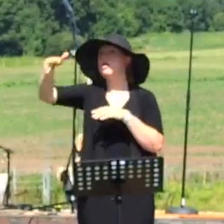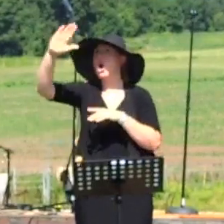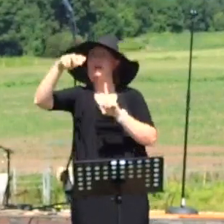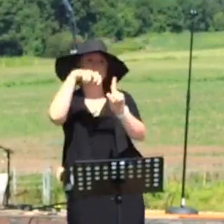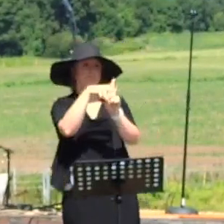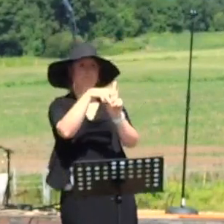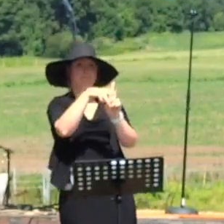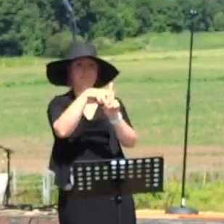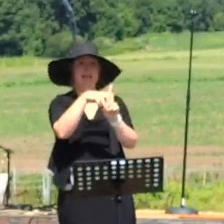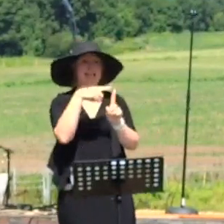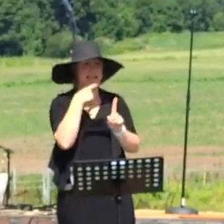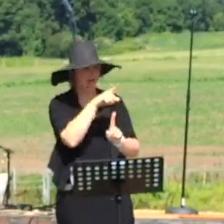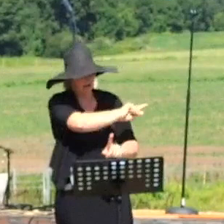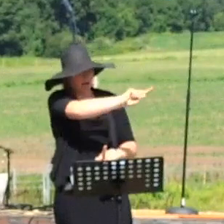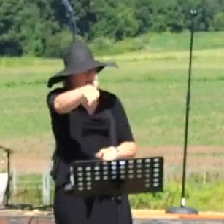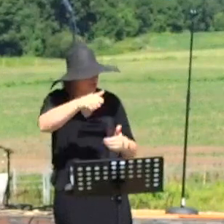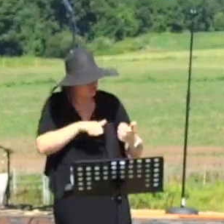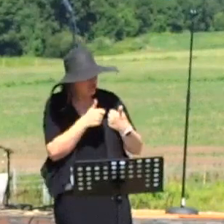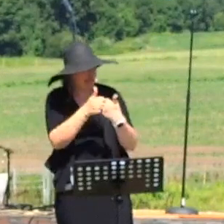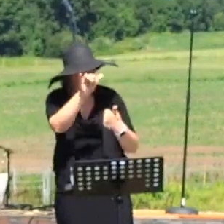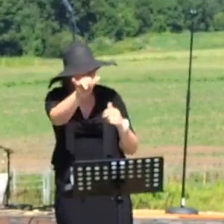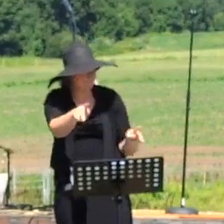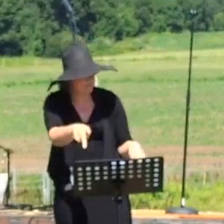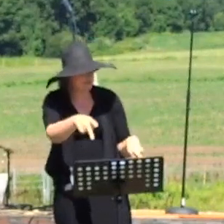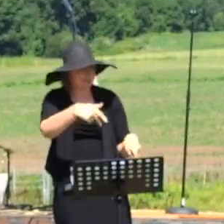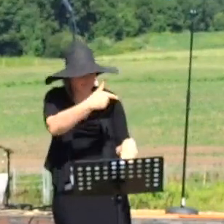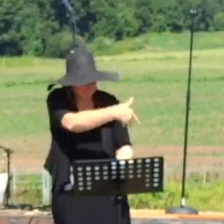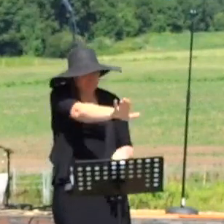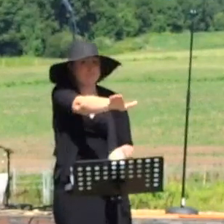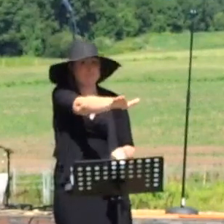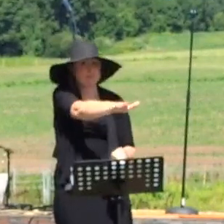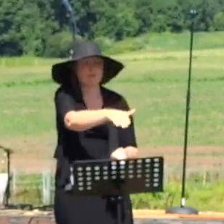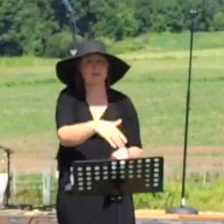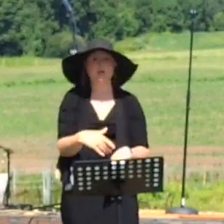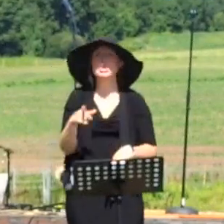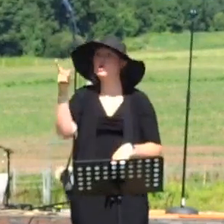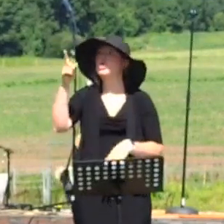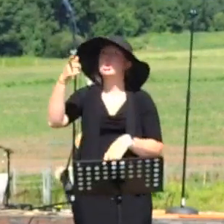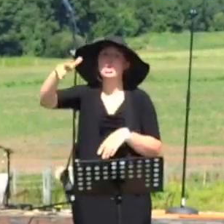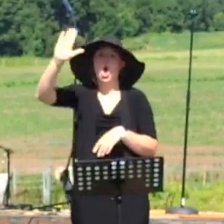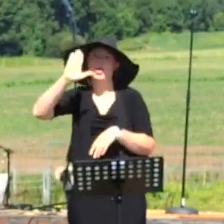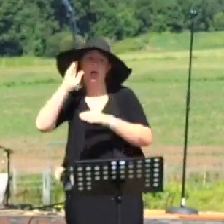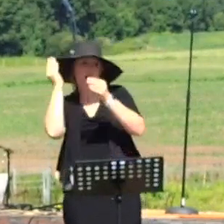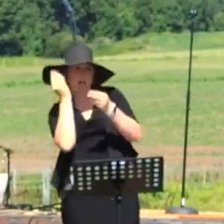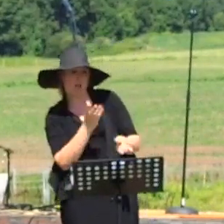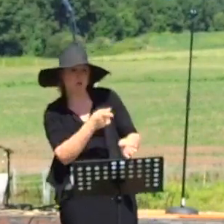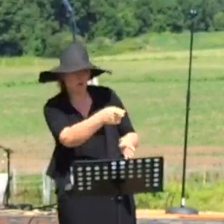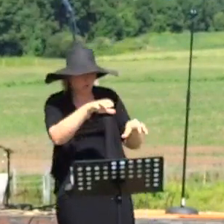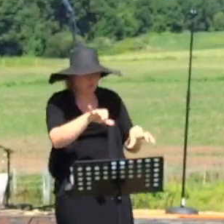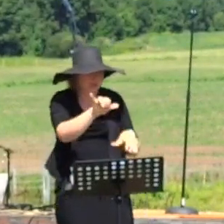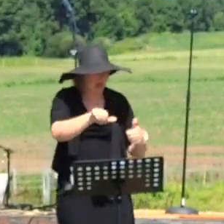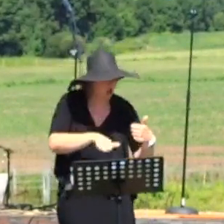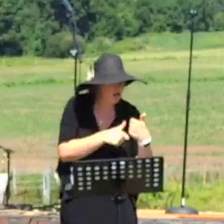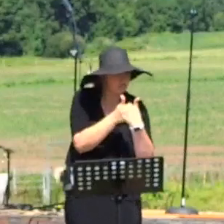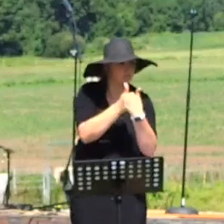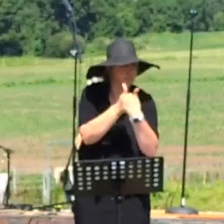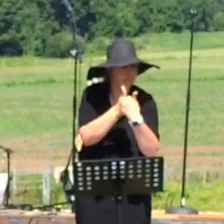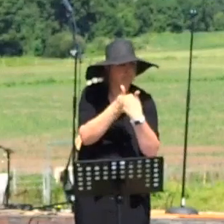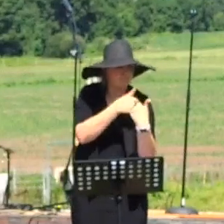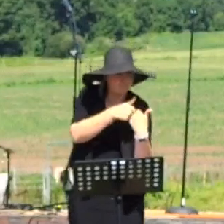to challenge things that were happening around them, actions of sometimes a person or a group of